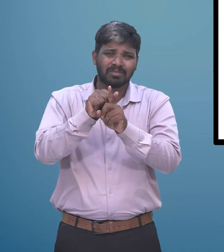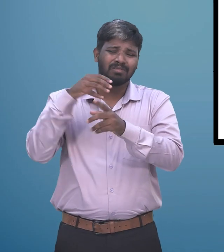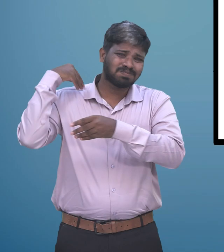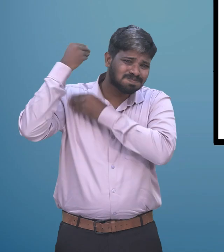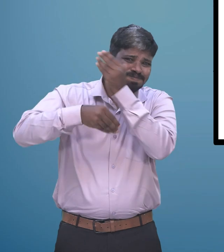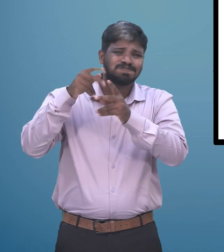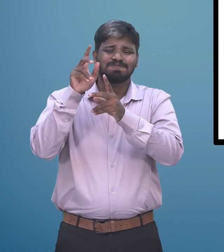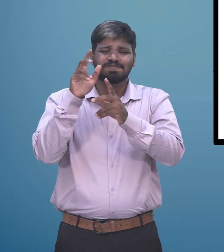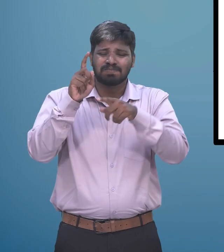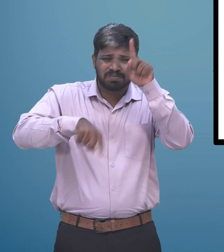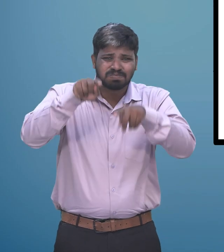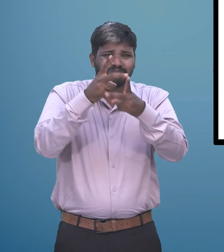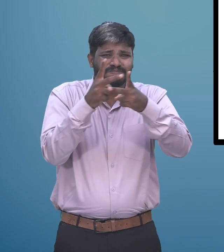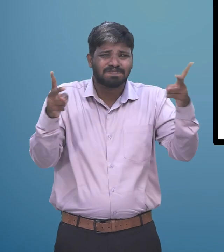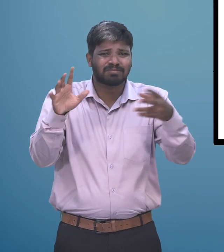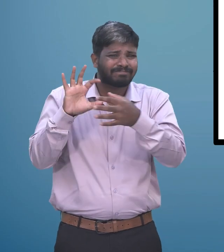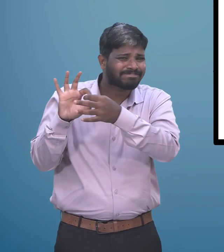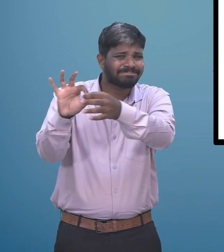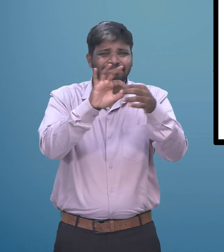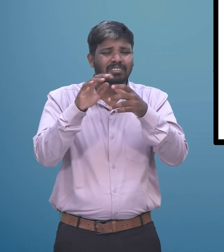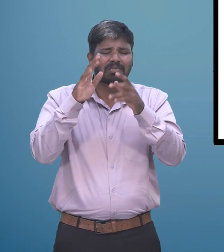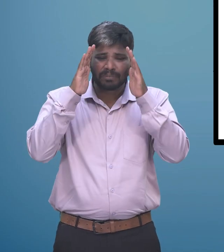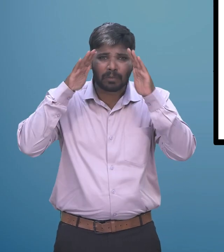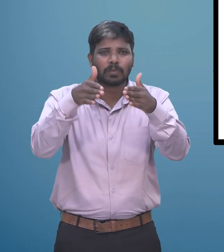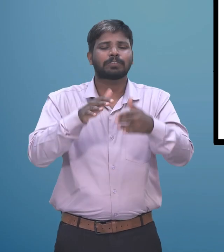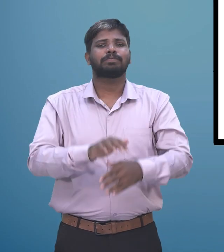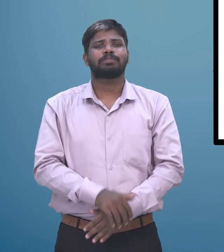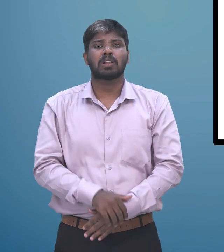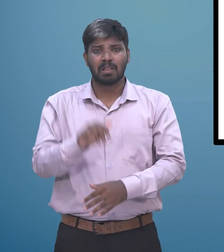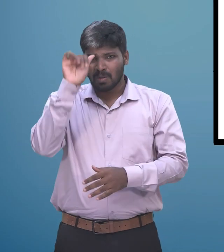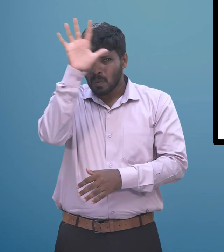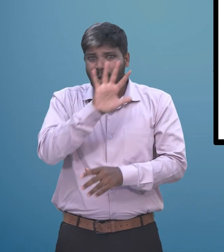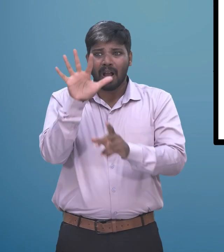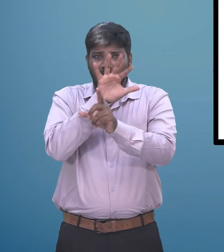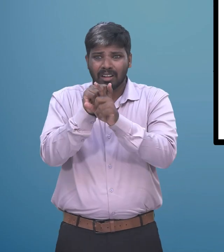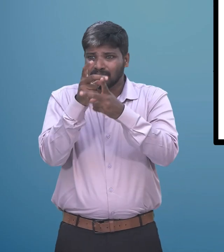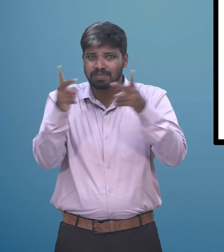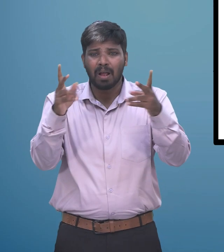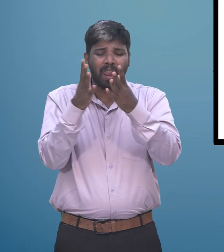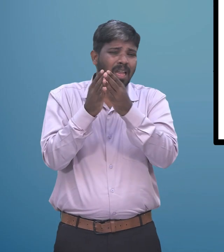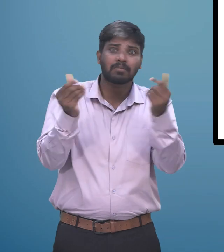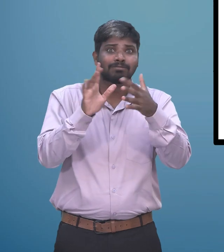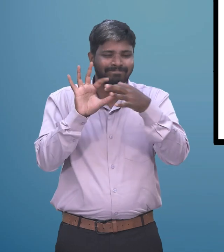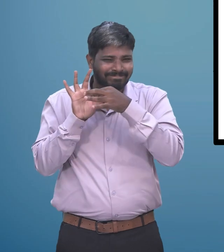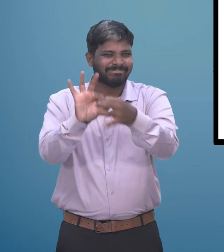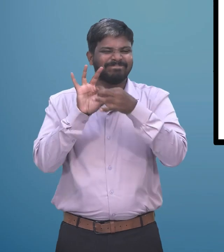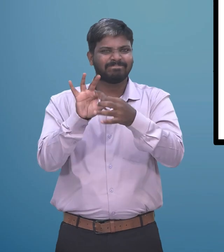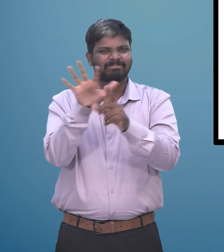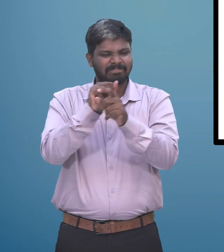culture celebrates diversity as an enrichment, but never loses sight of the underlying unity which